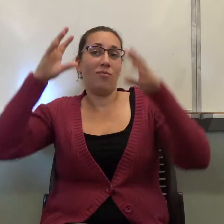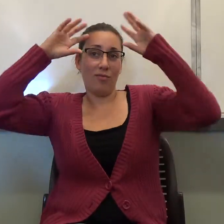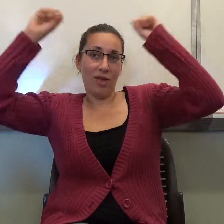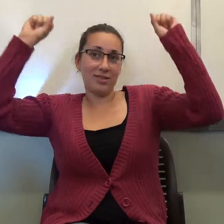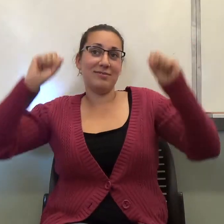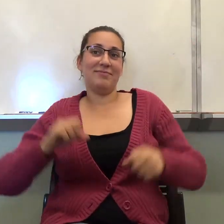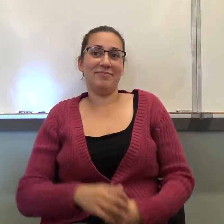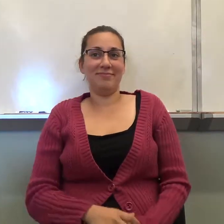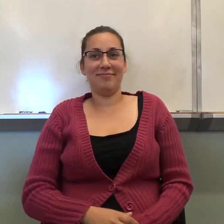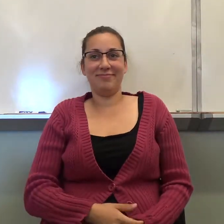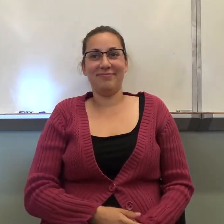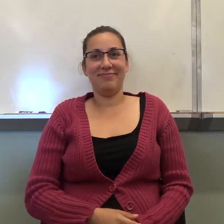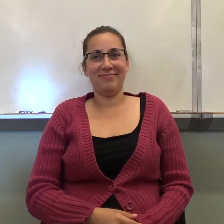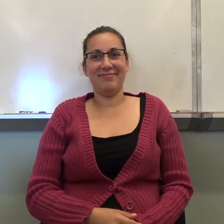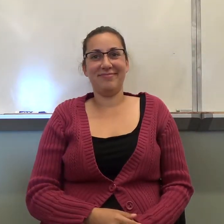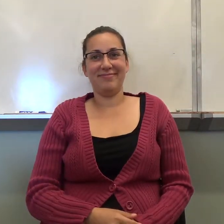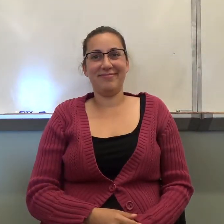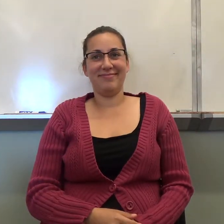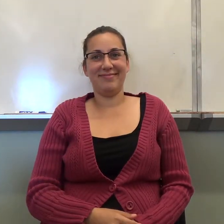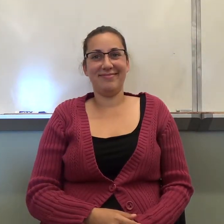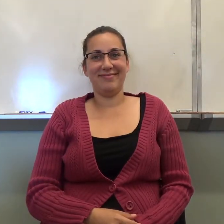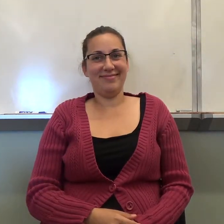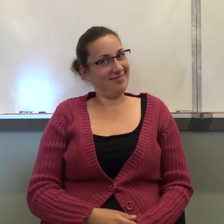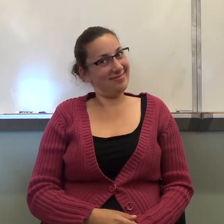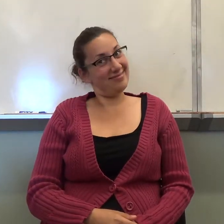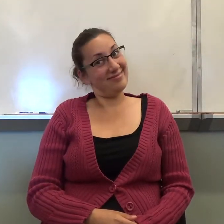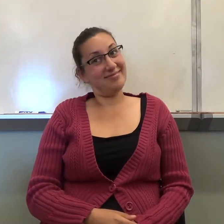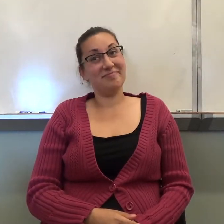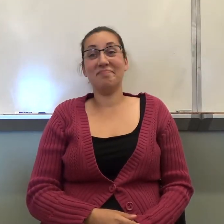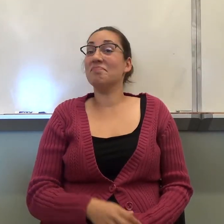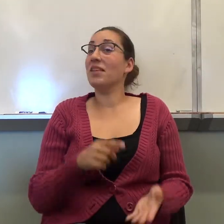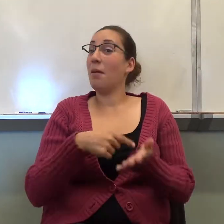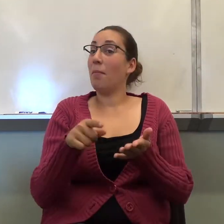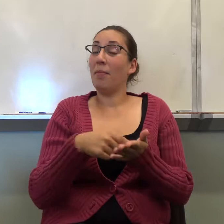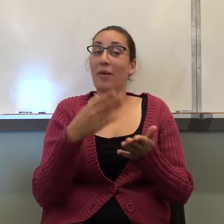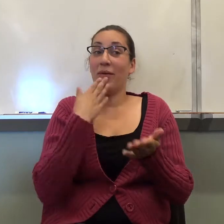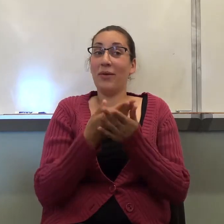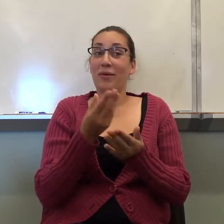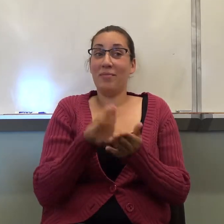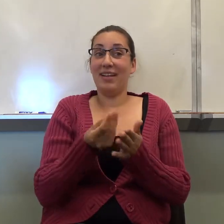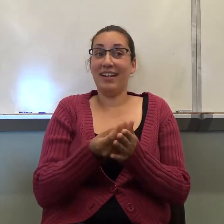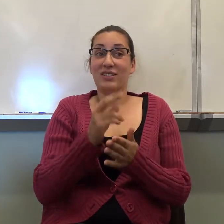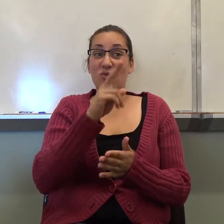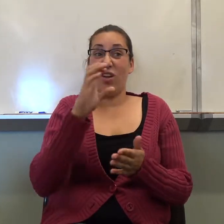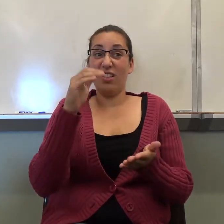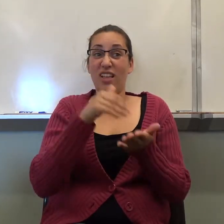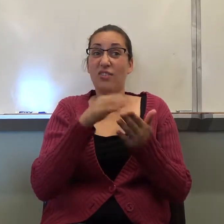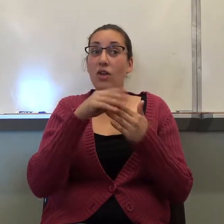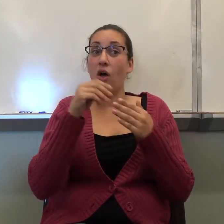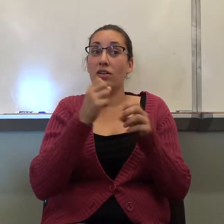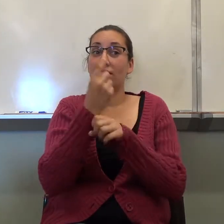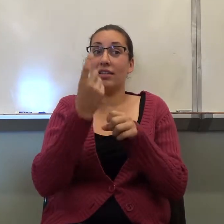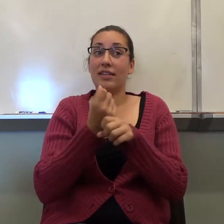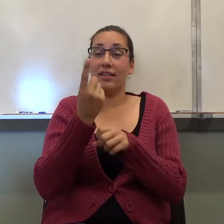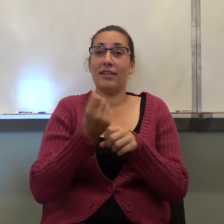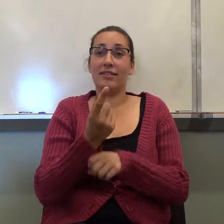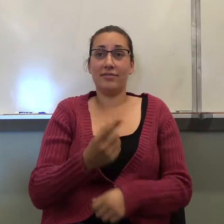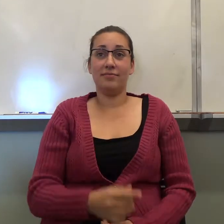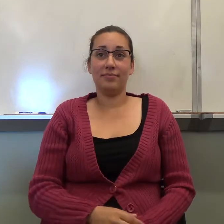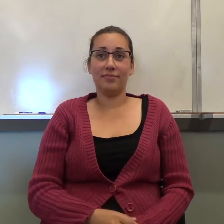a variable. In this case, the variable is called x. Okay? So the coefficient here